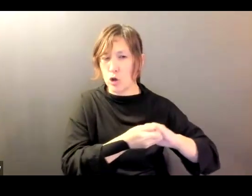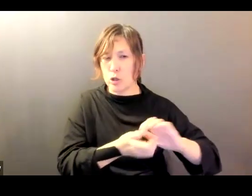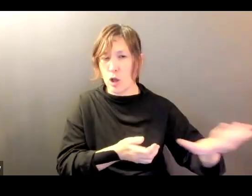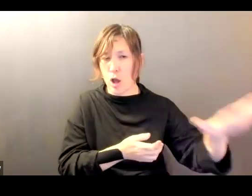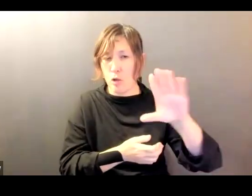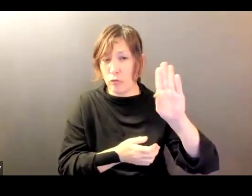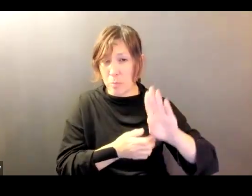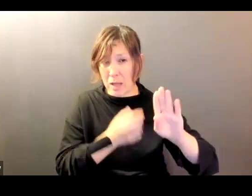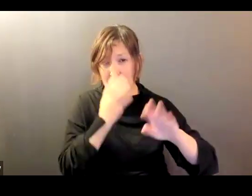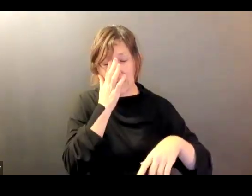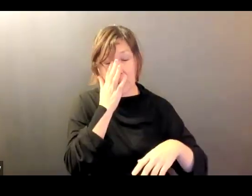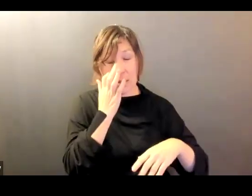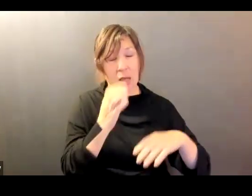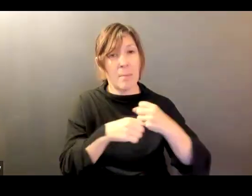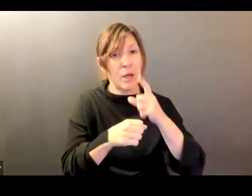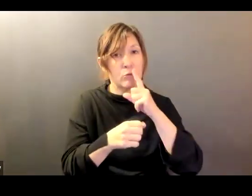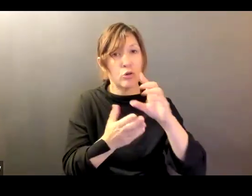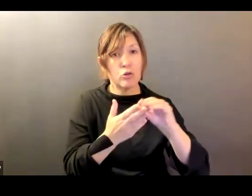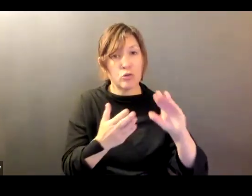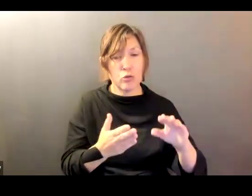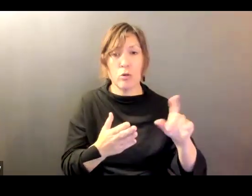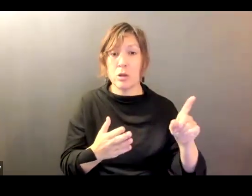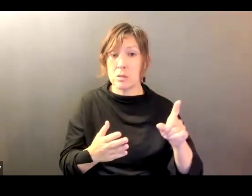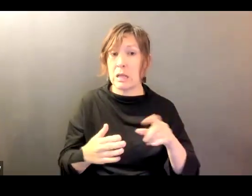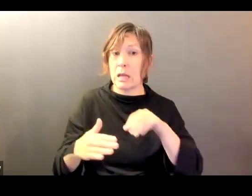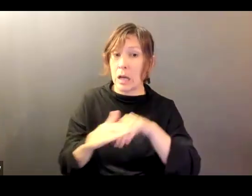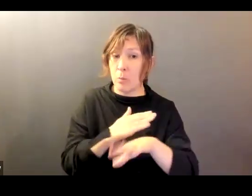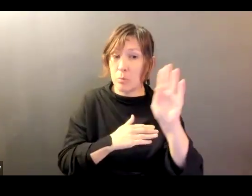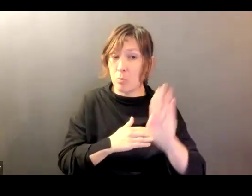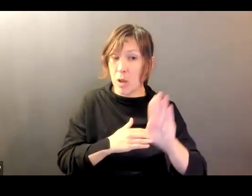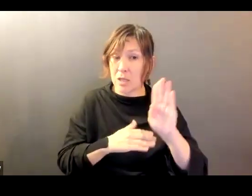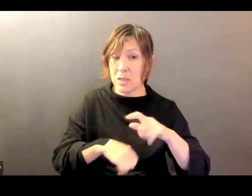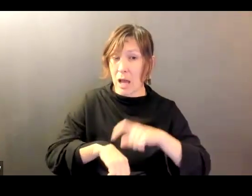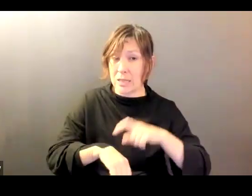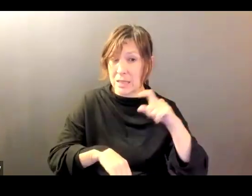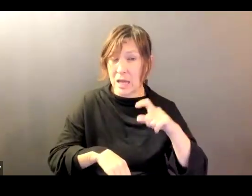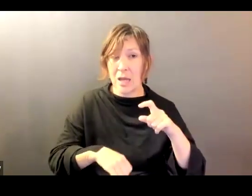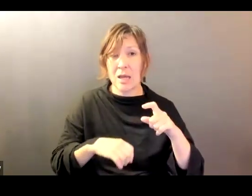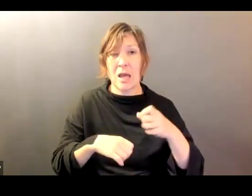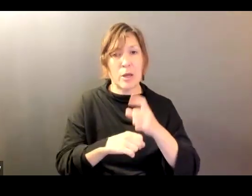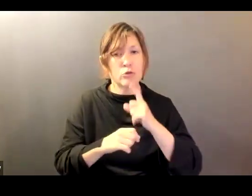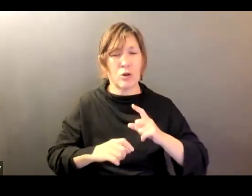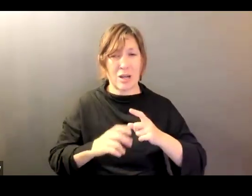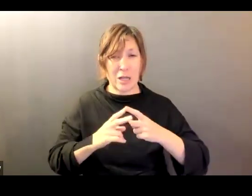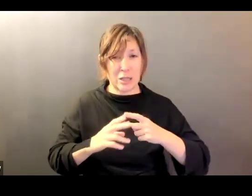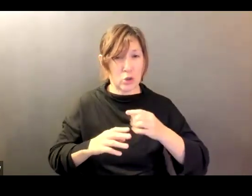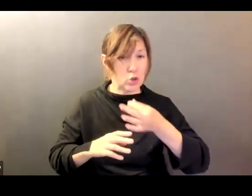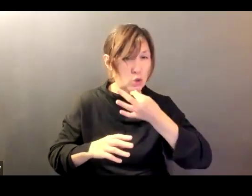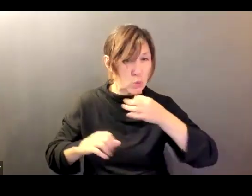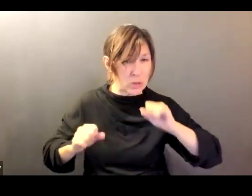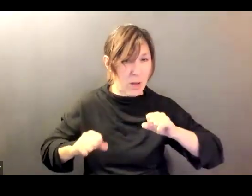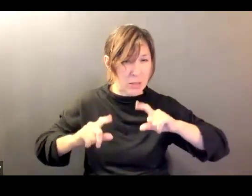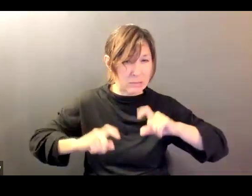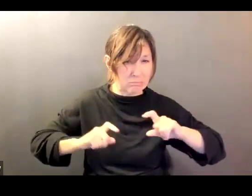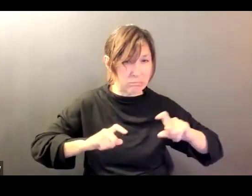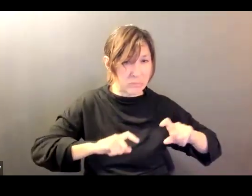kids, number one, on time, and then really front loading a lot of the assessments and the strategies that they need